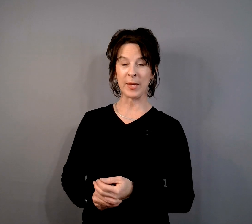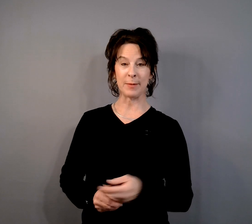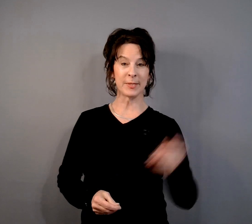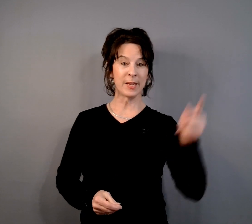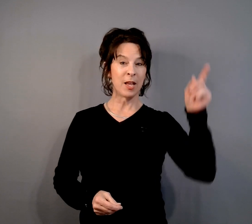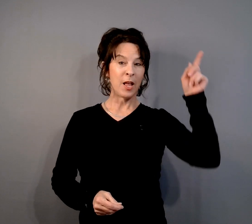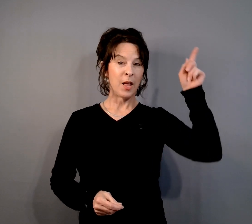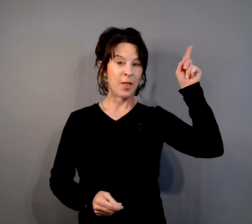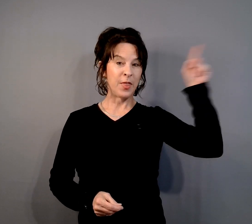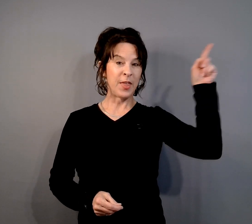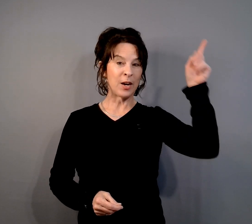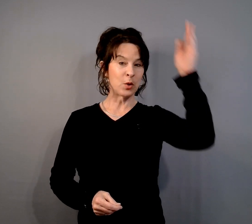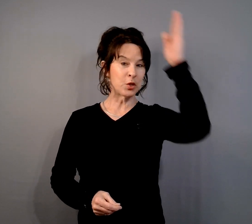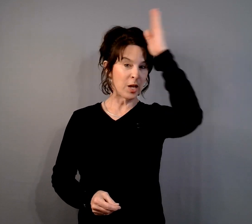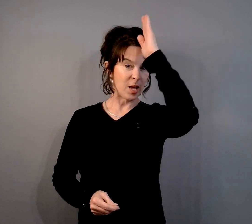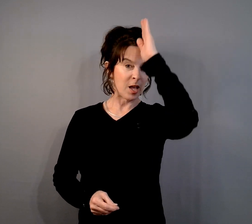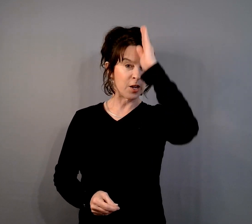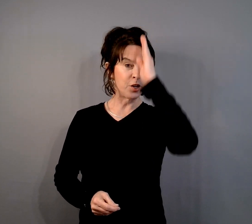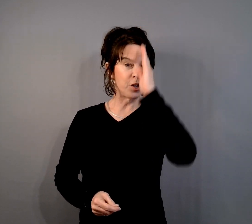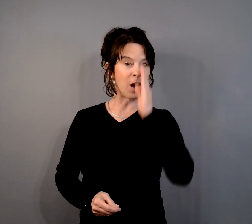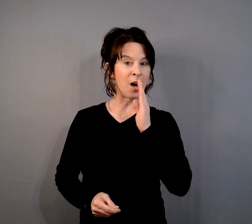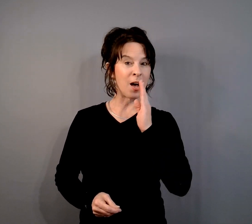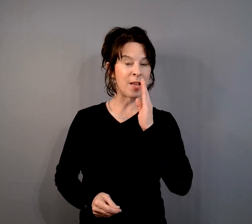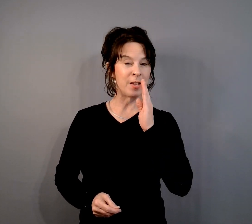weeps. There's a God